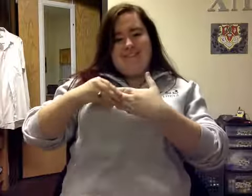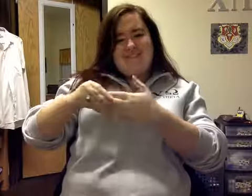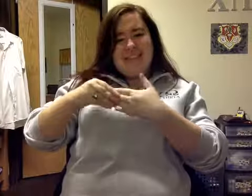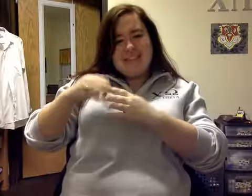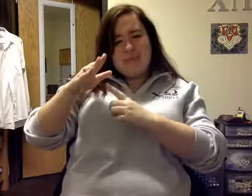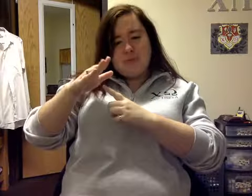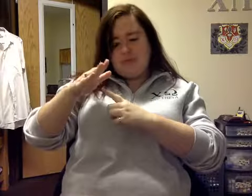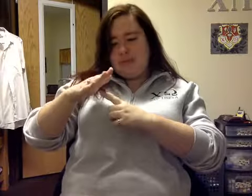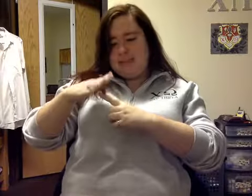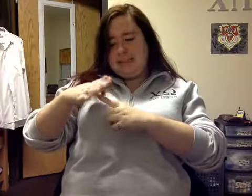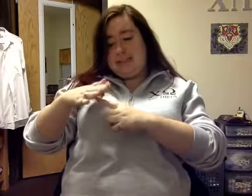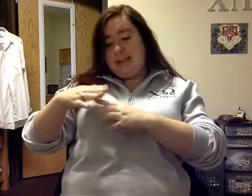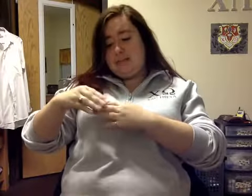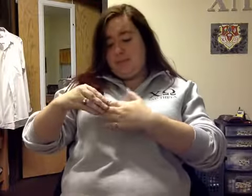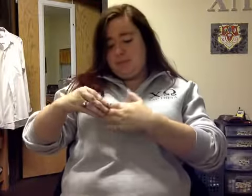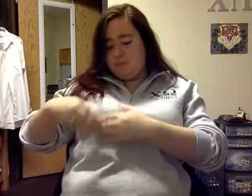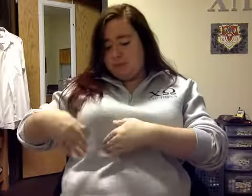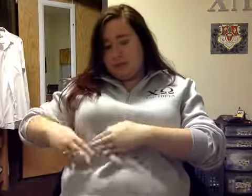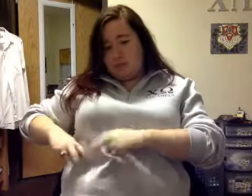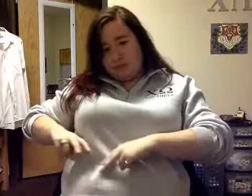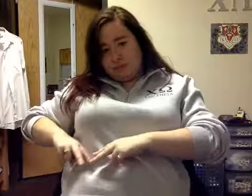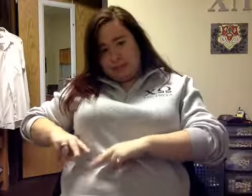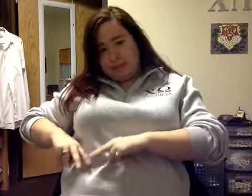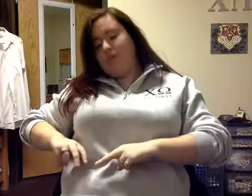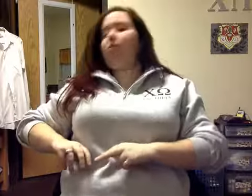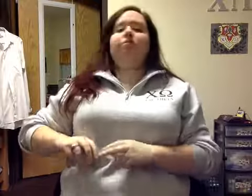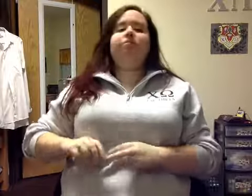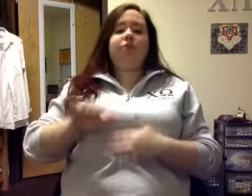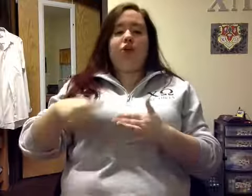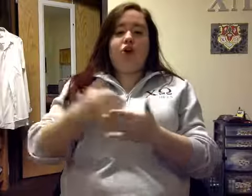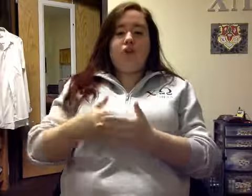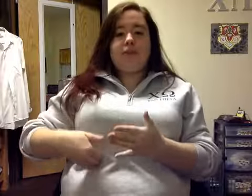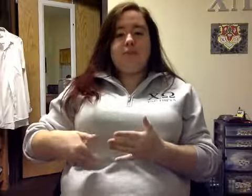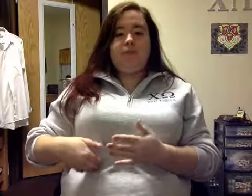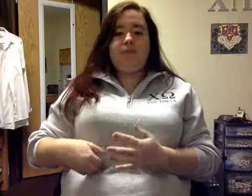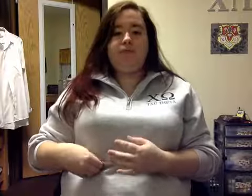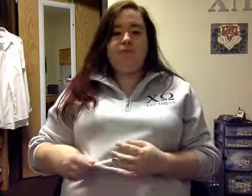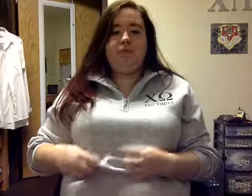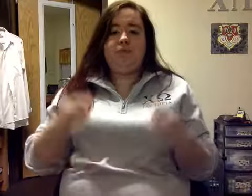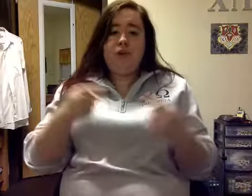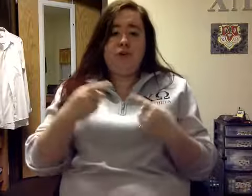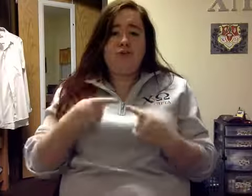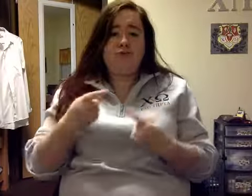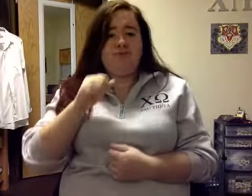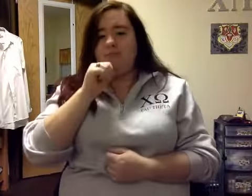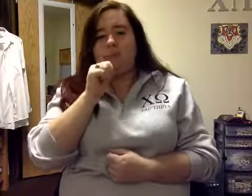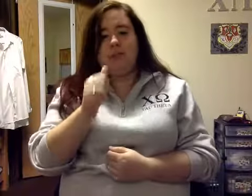so the doctor can look in every corner of your stomach. This does not hurt. You need to concentrate on your